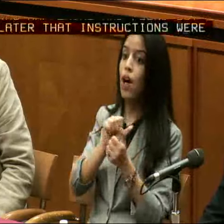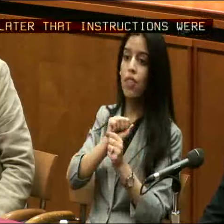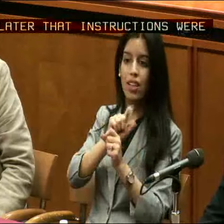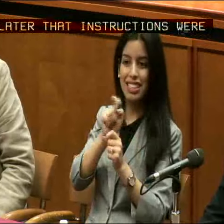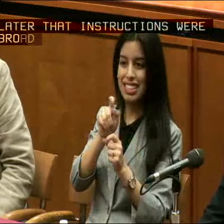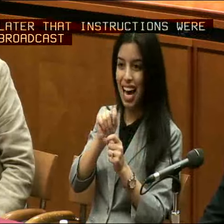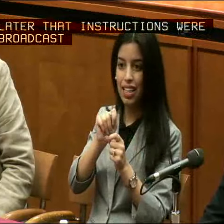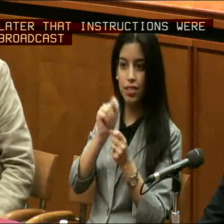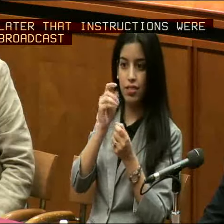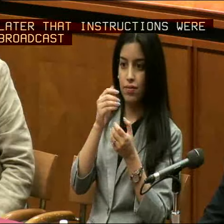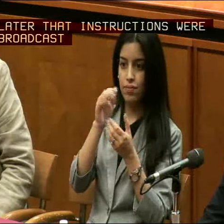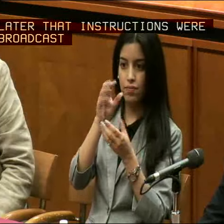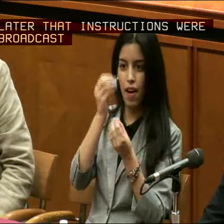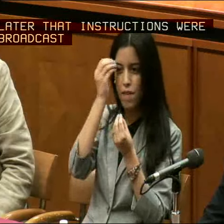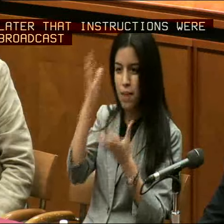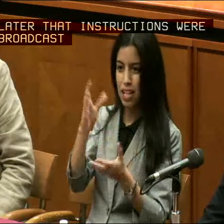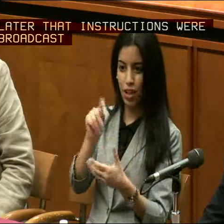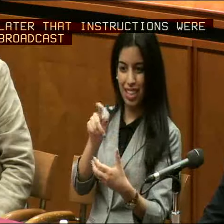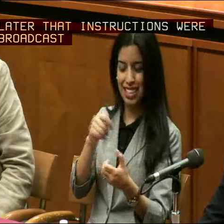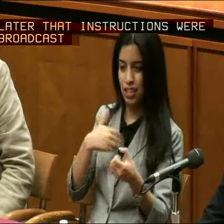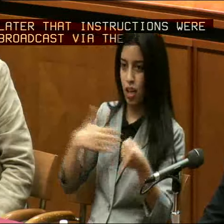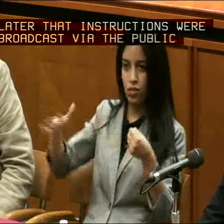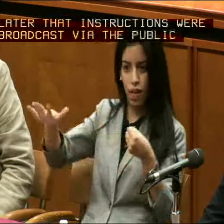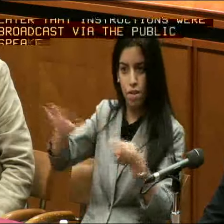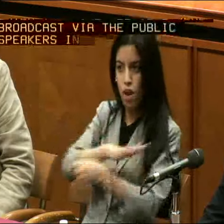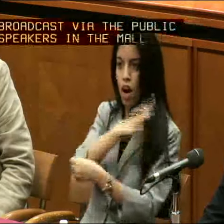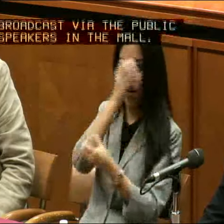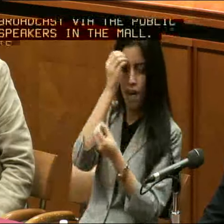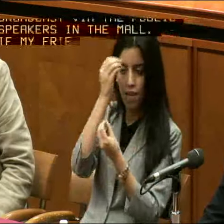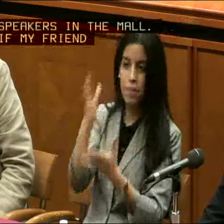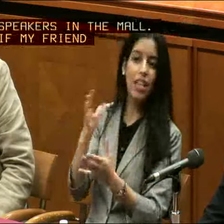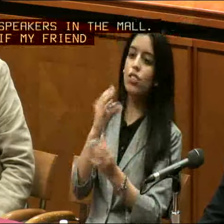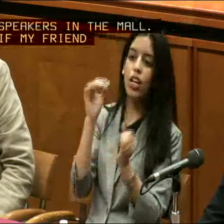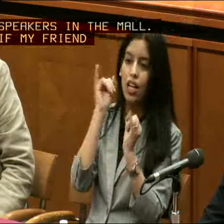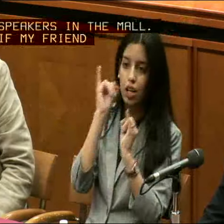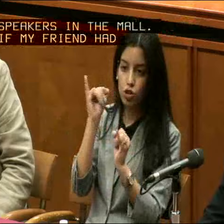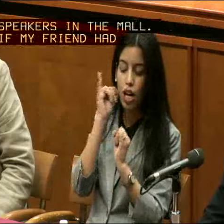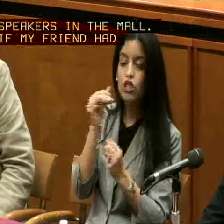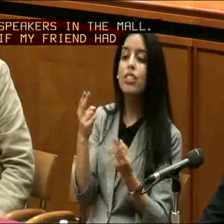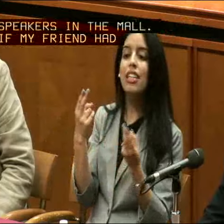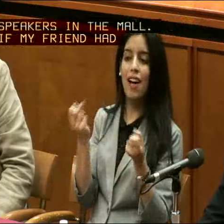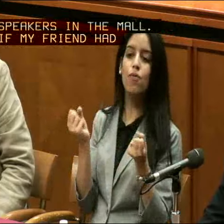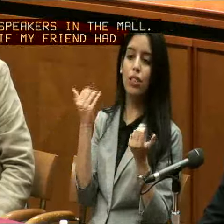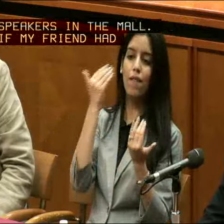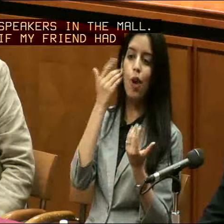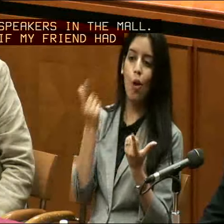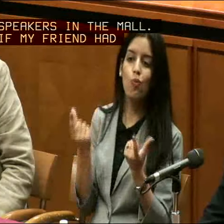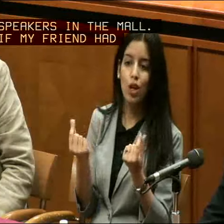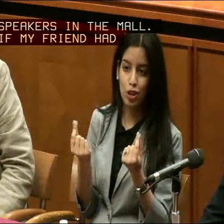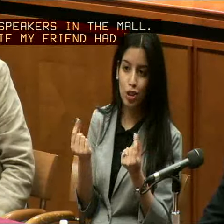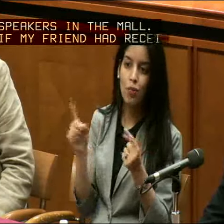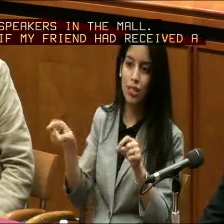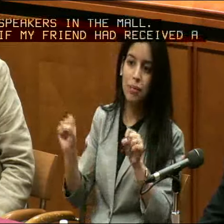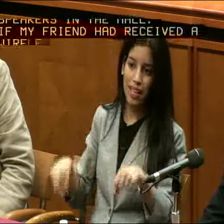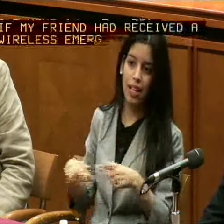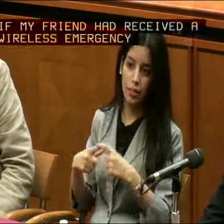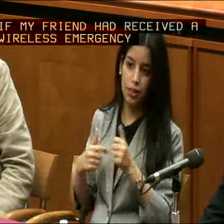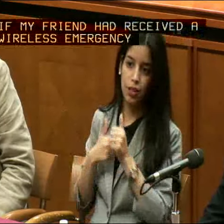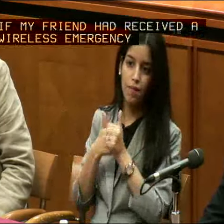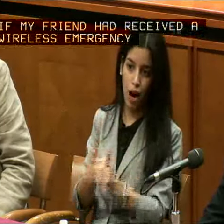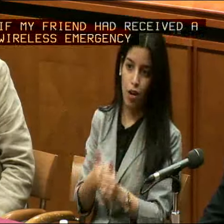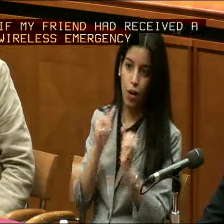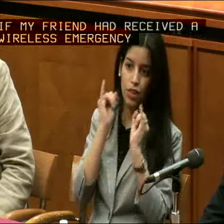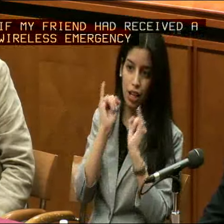a wireless emergency alert via his phone, a text with information instructing him what to do and what exactly